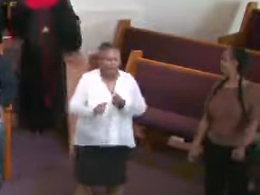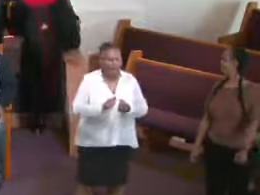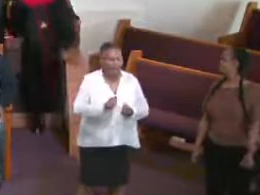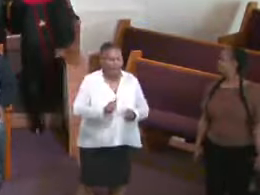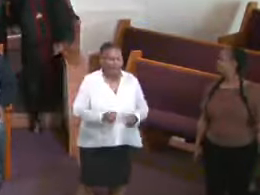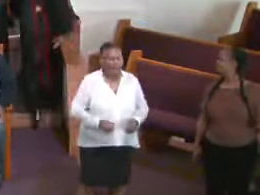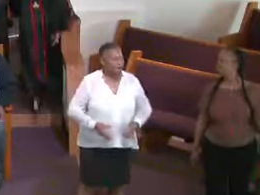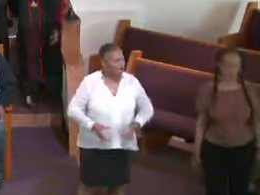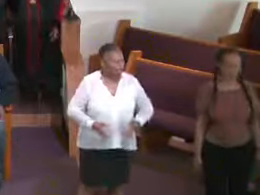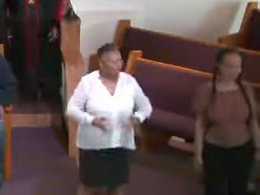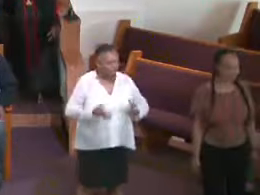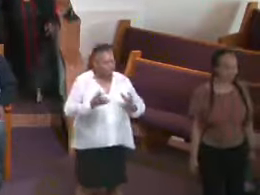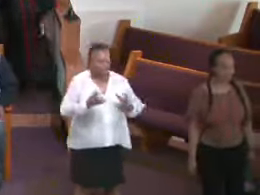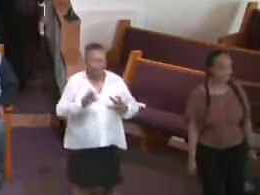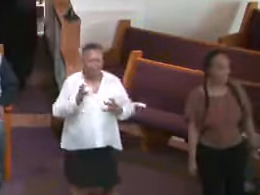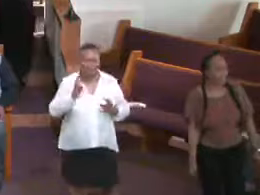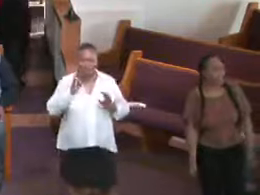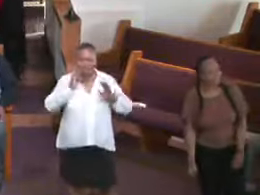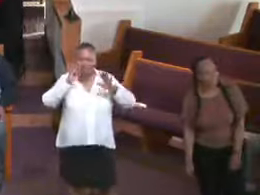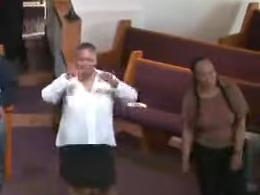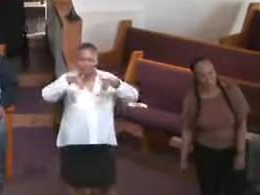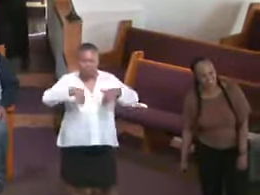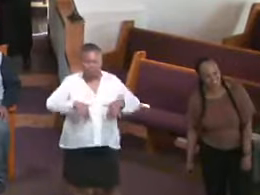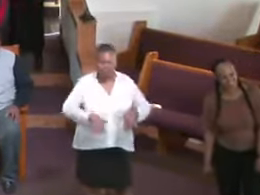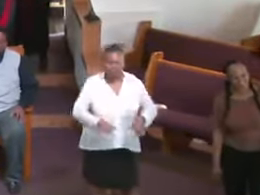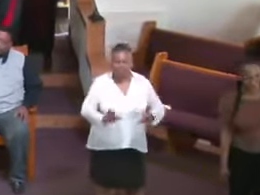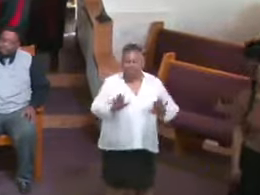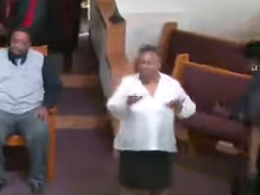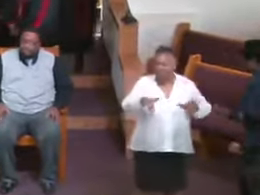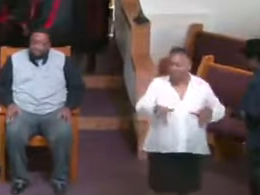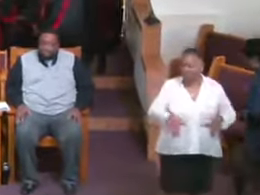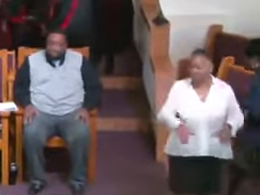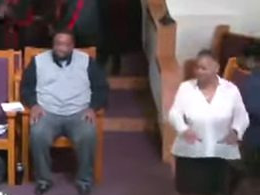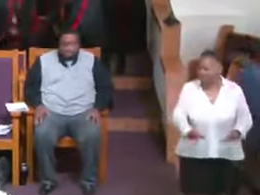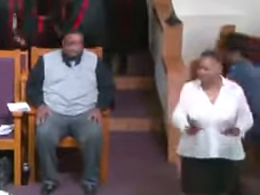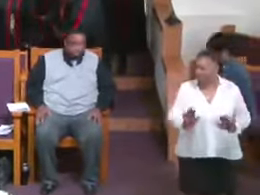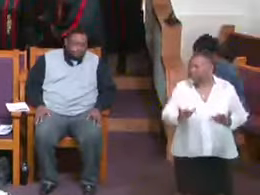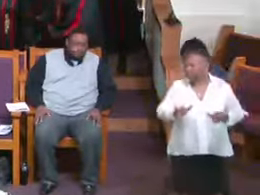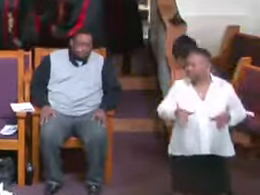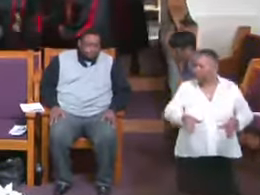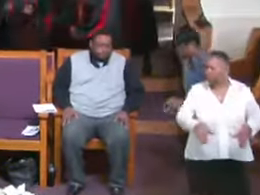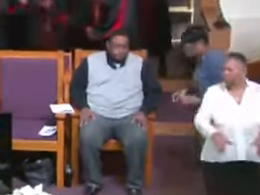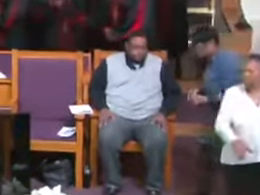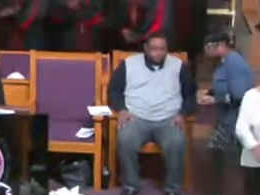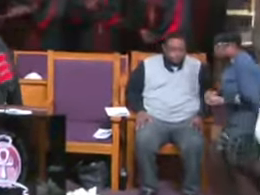battered by the angry sea.